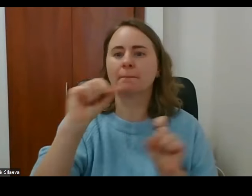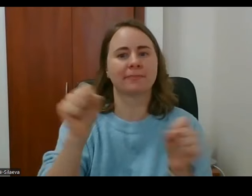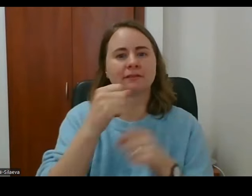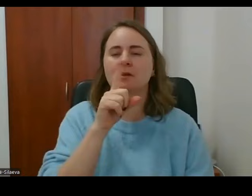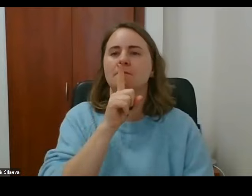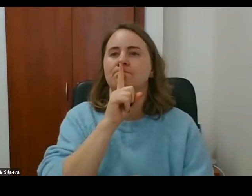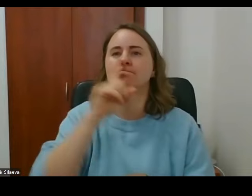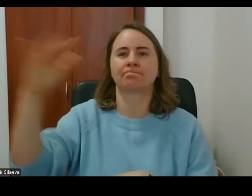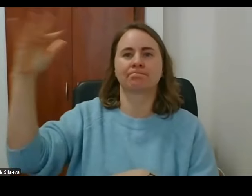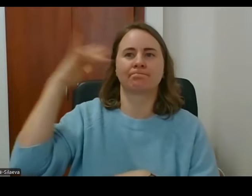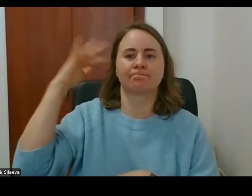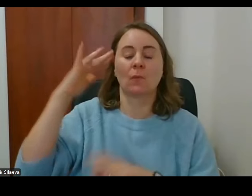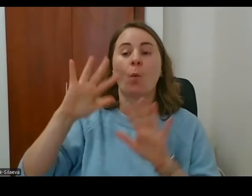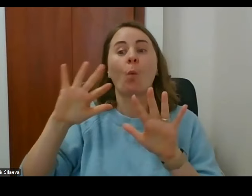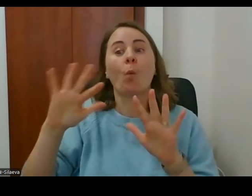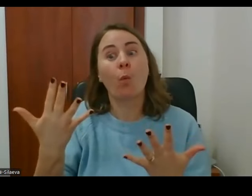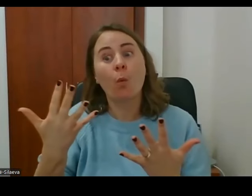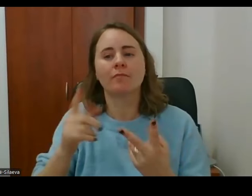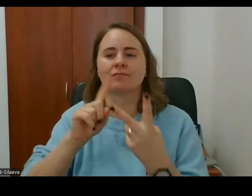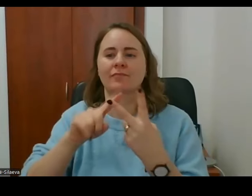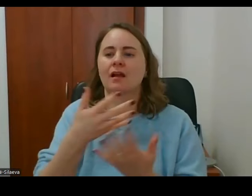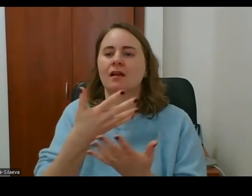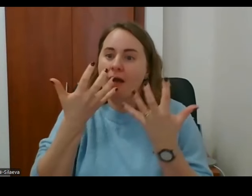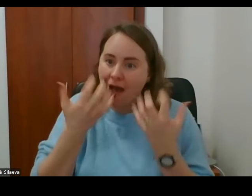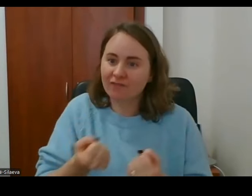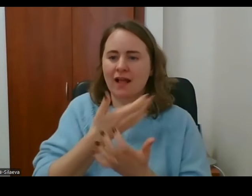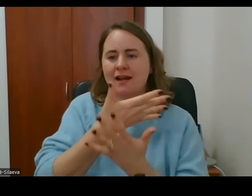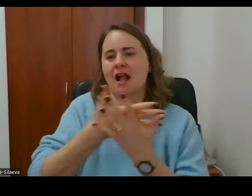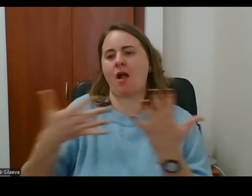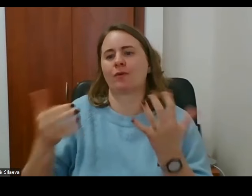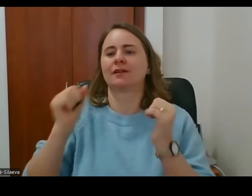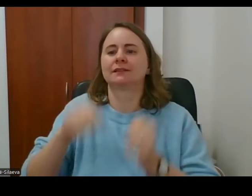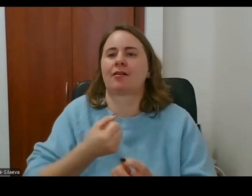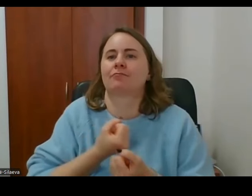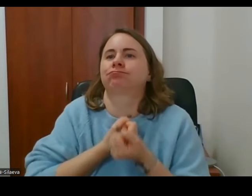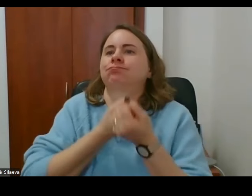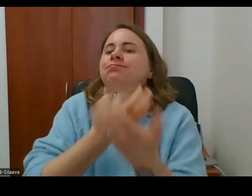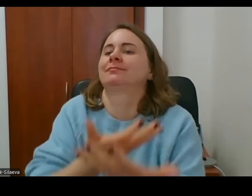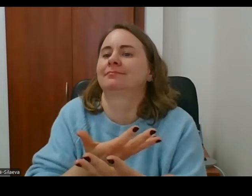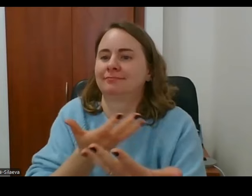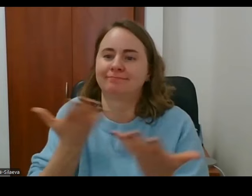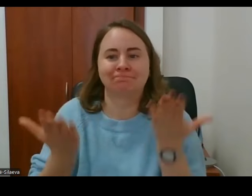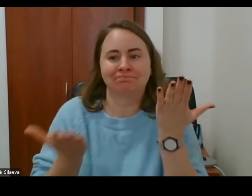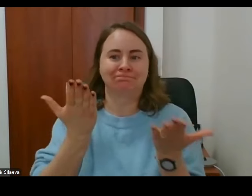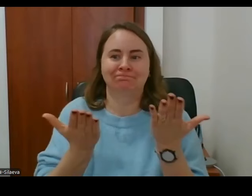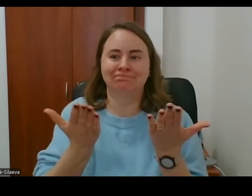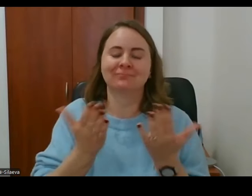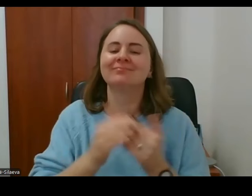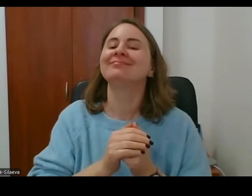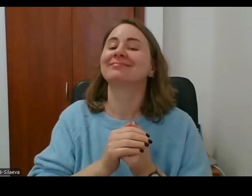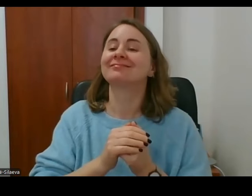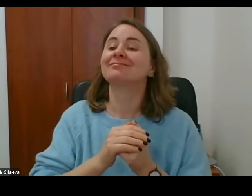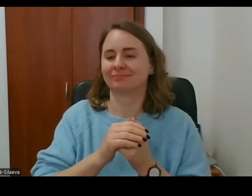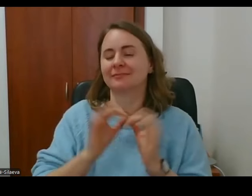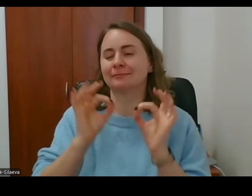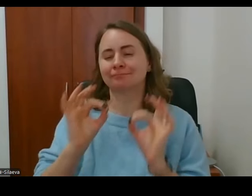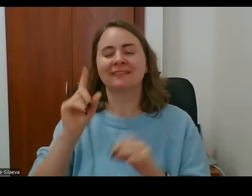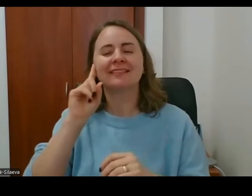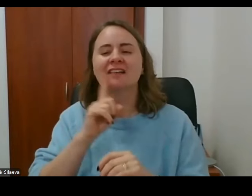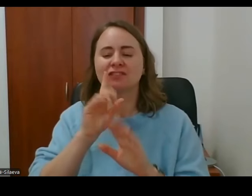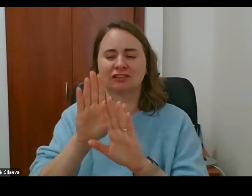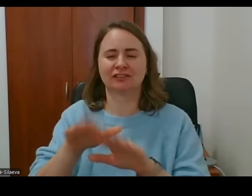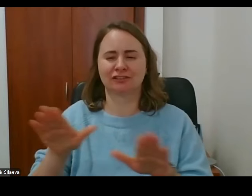is about whether it's better for a deaf child to be silent or really to have a language so in order to be able